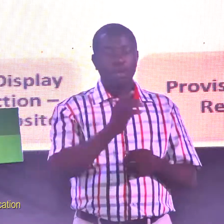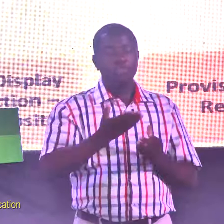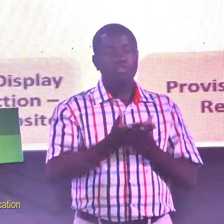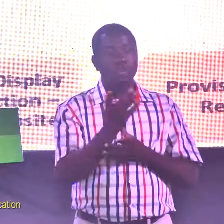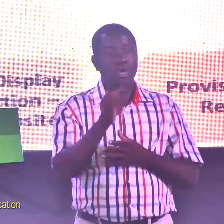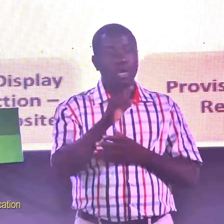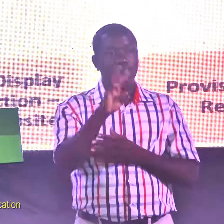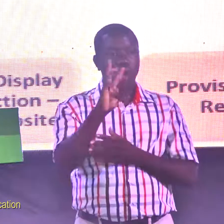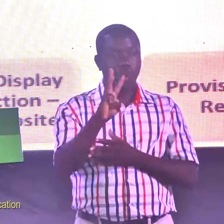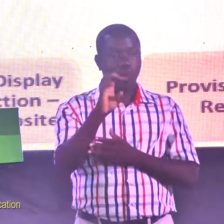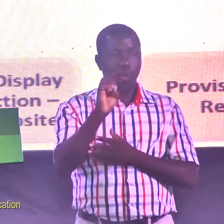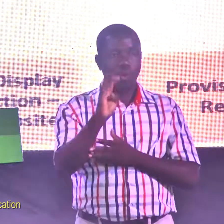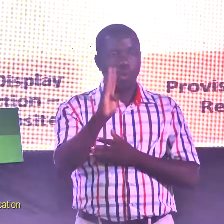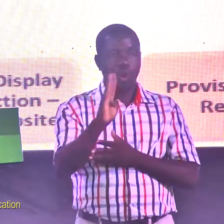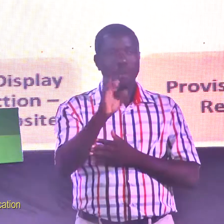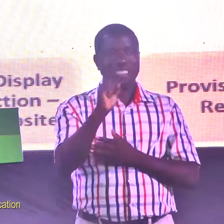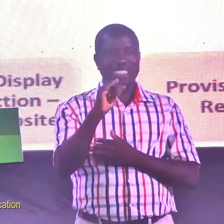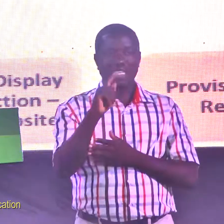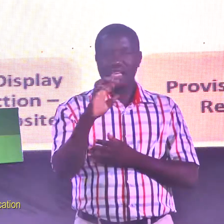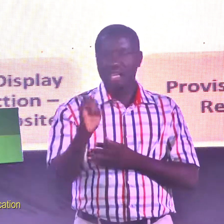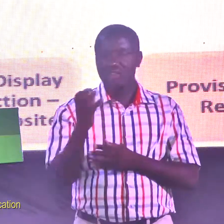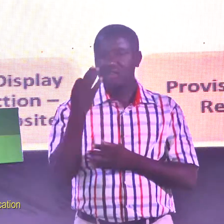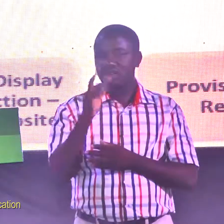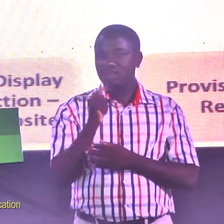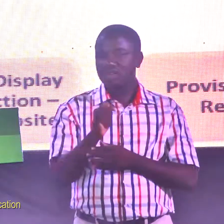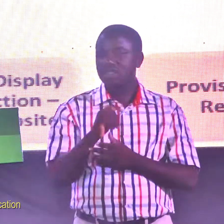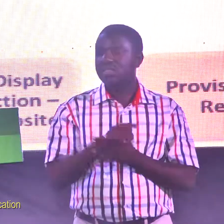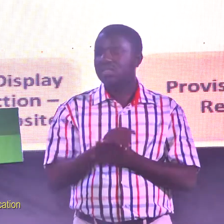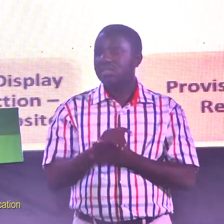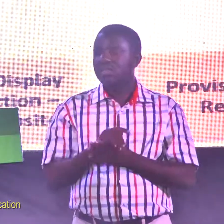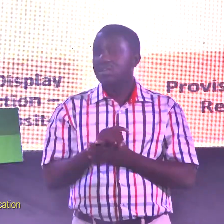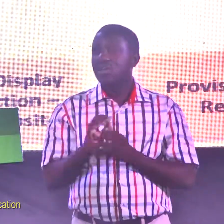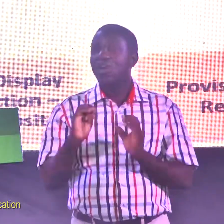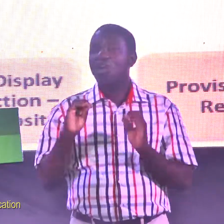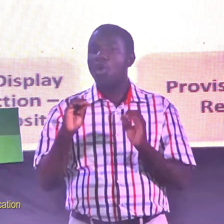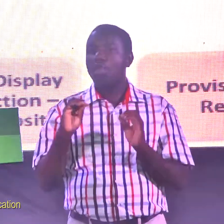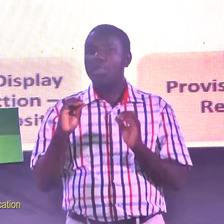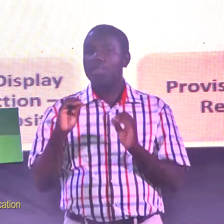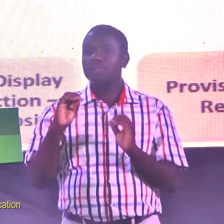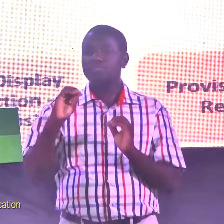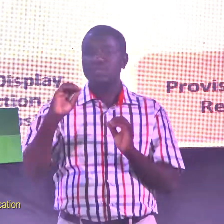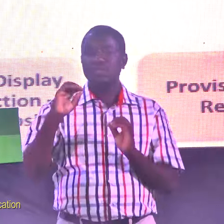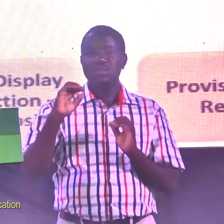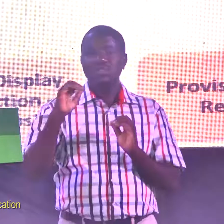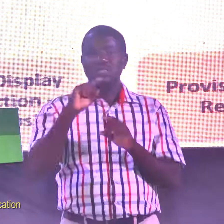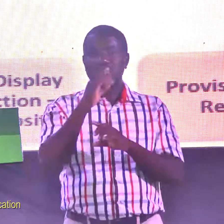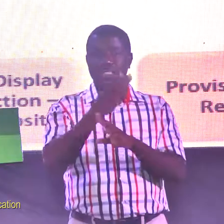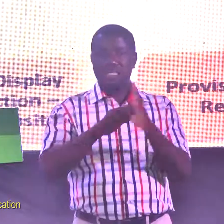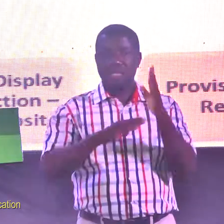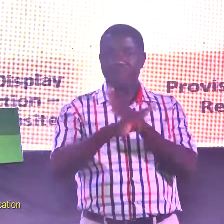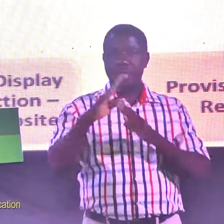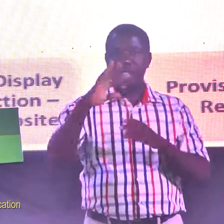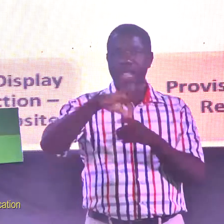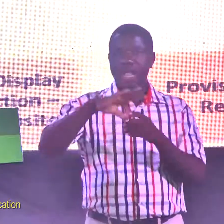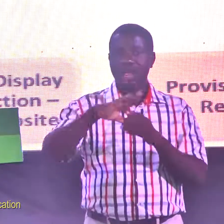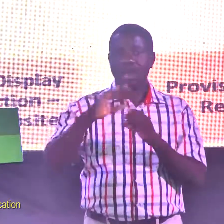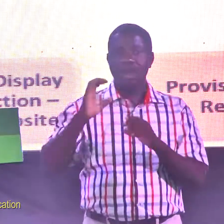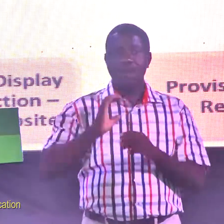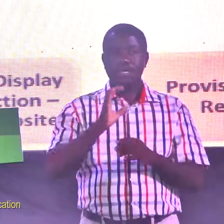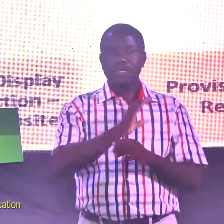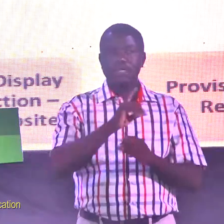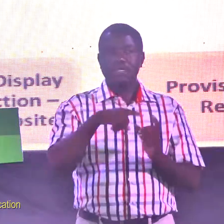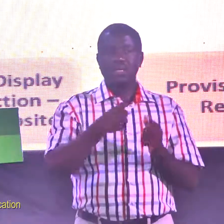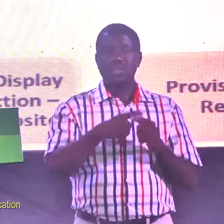website of the Electoral Commission of Zambia, voters can verify their details. During this time, voters can